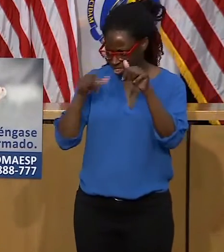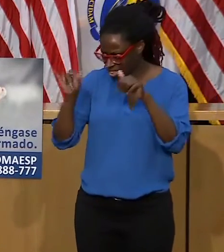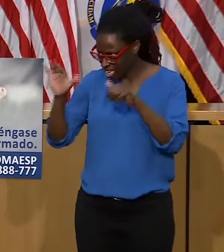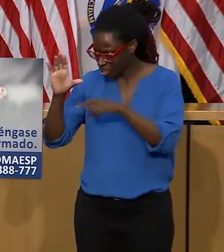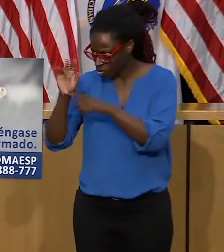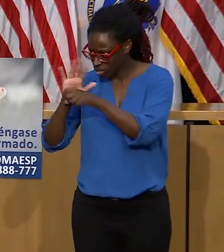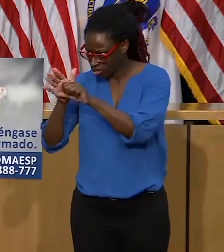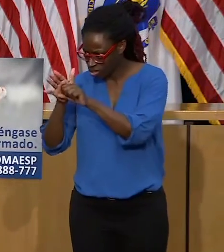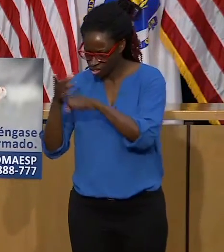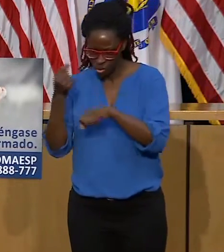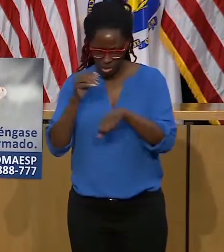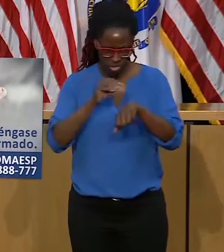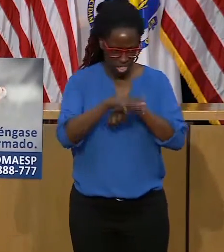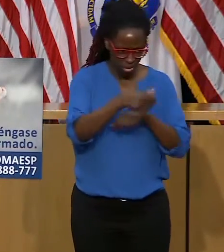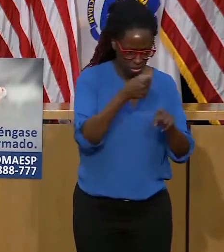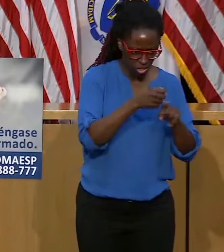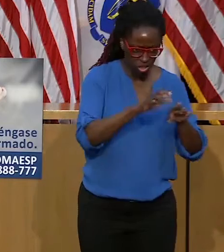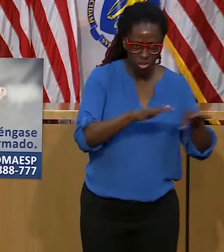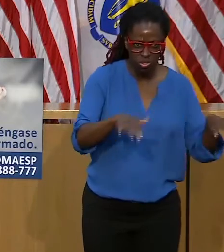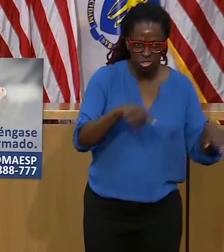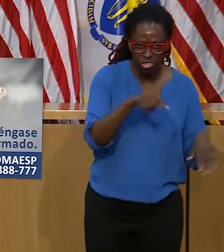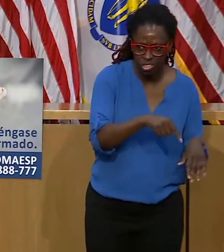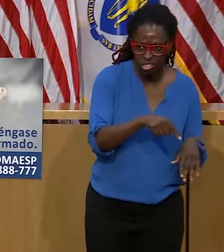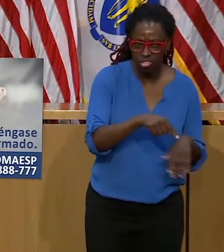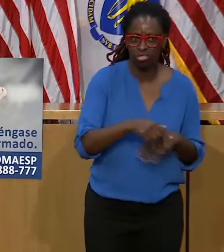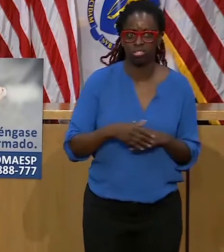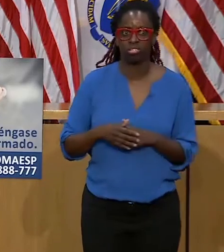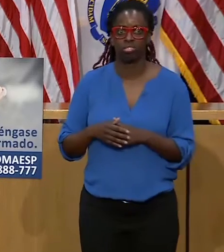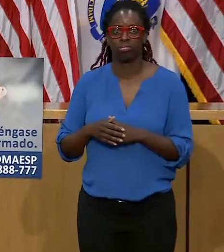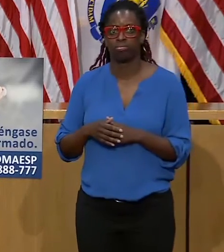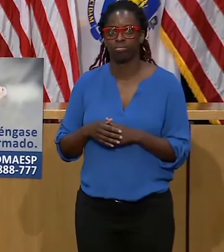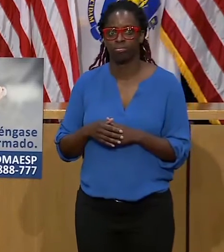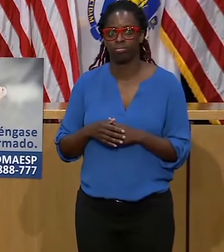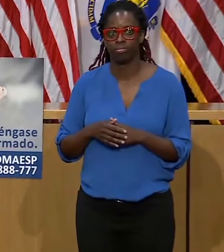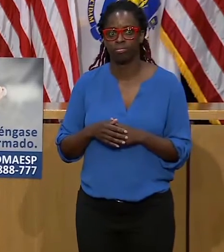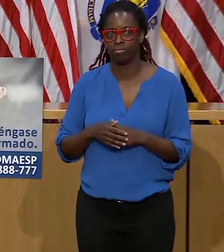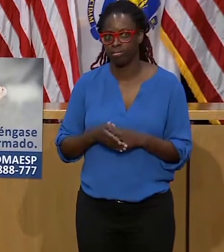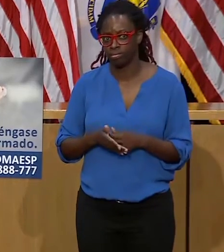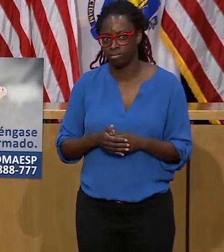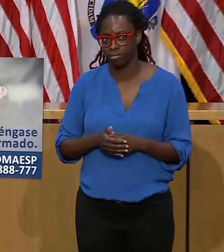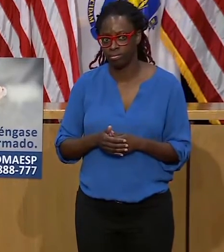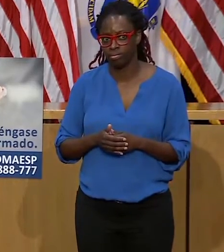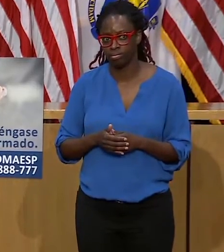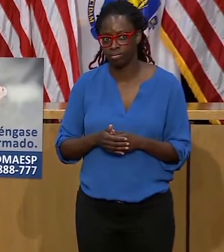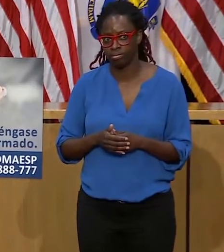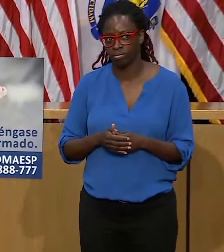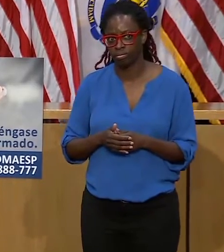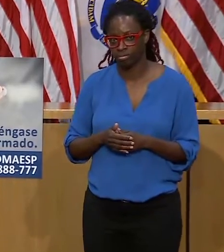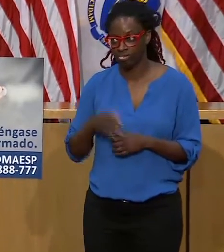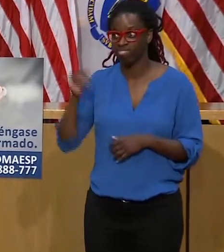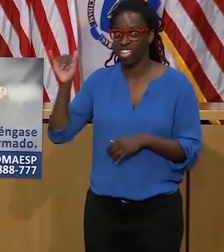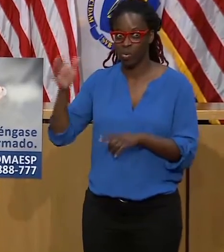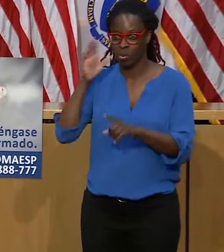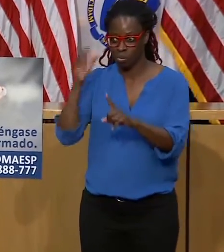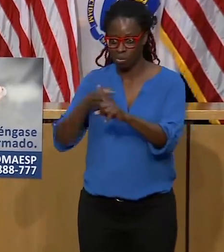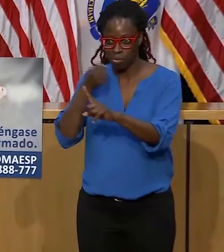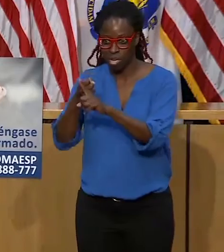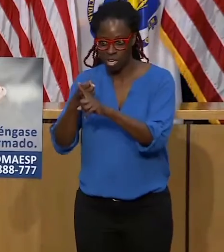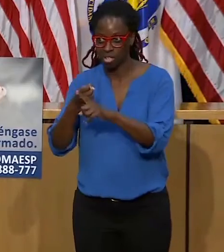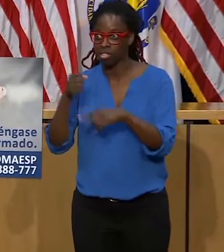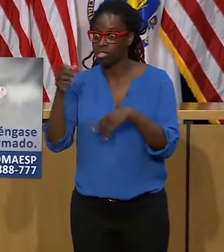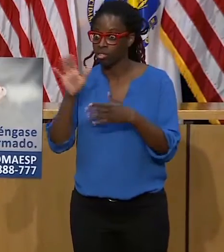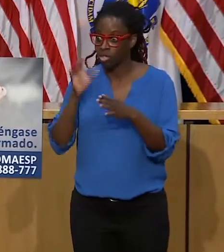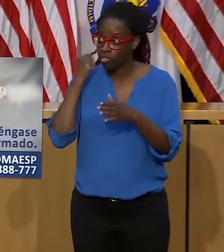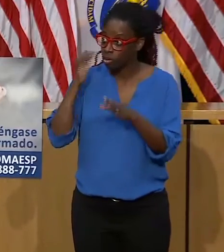medical issues would be an essential driver in any decision about moving education back into the classroom.